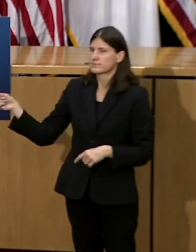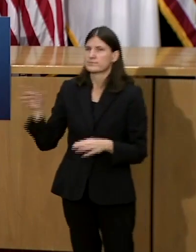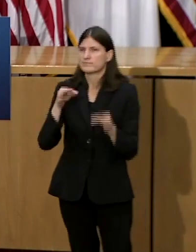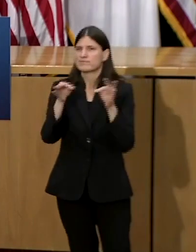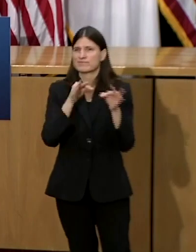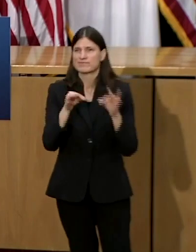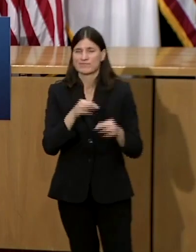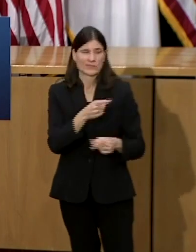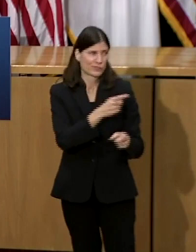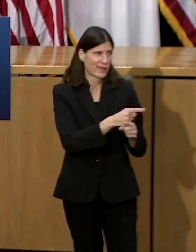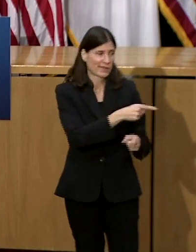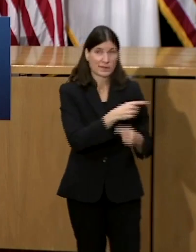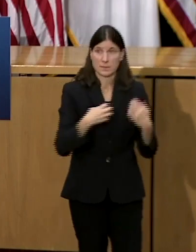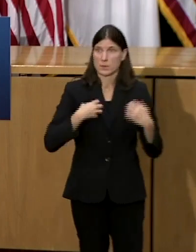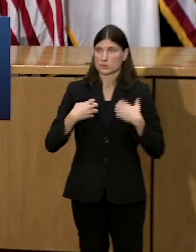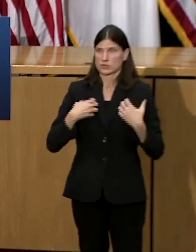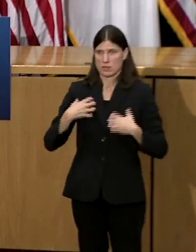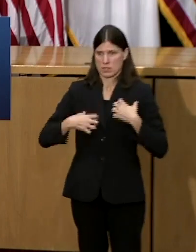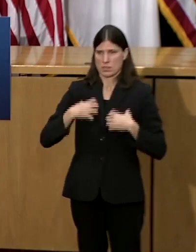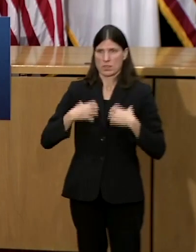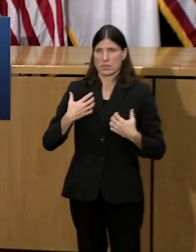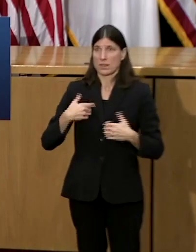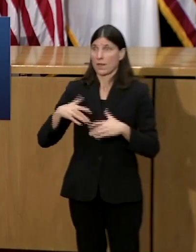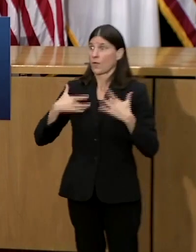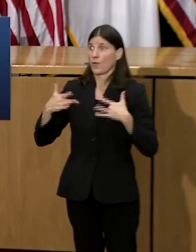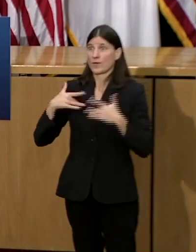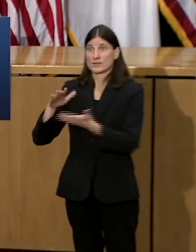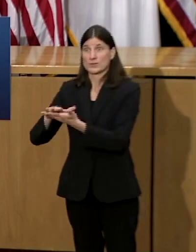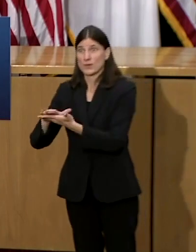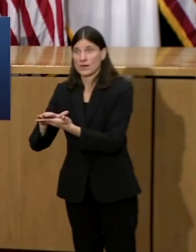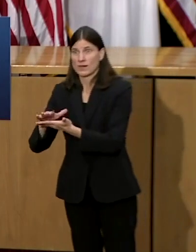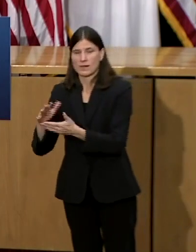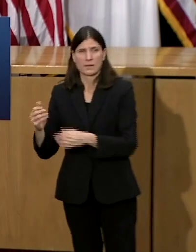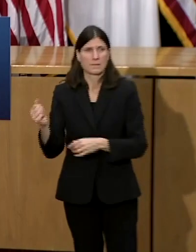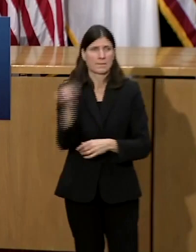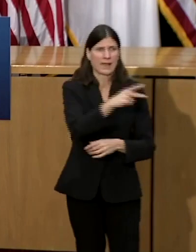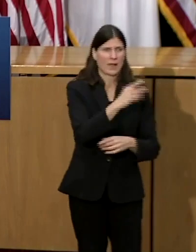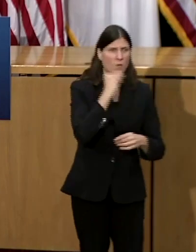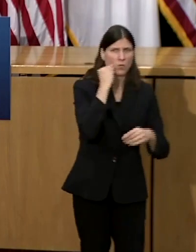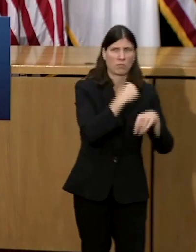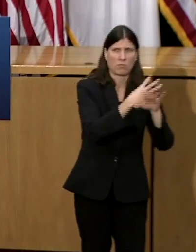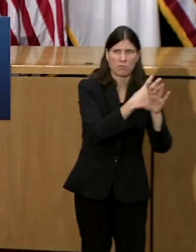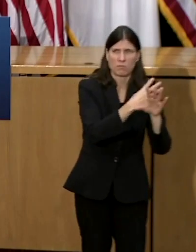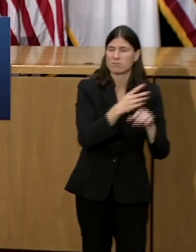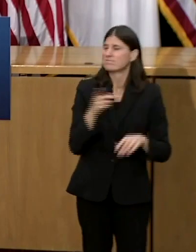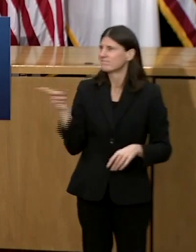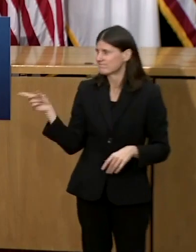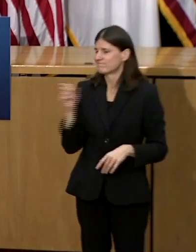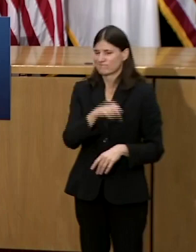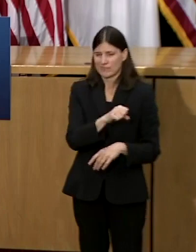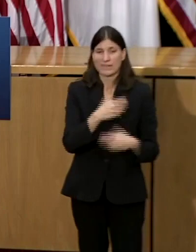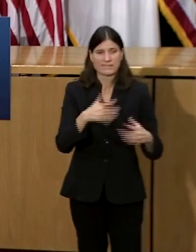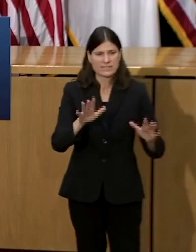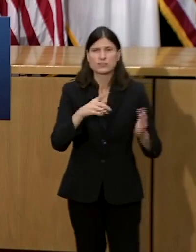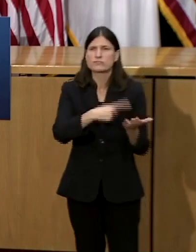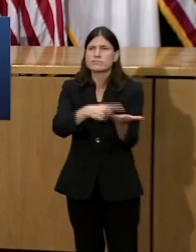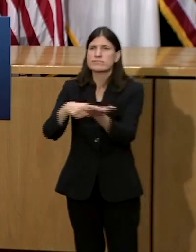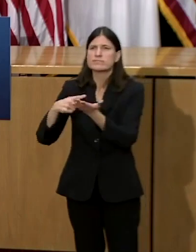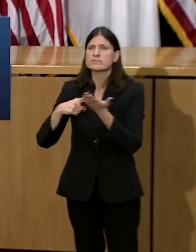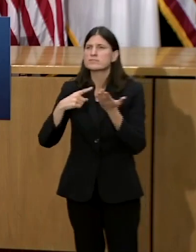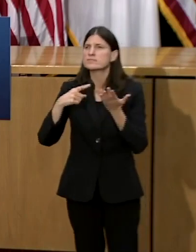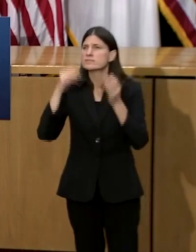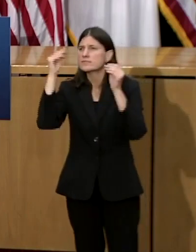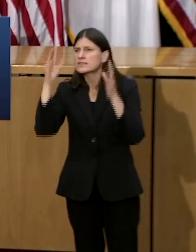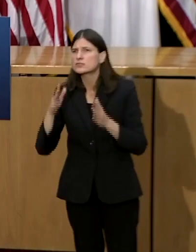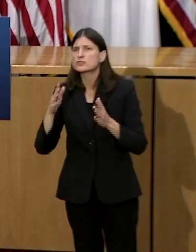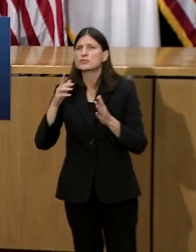the change that parents and students would have if they went in and out of school would be detrimental. I will tell you,